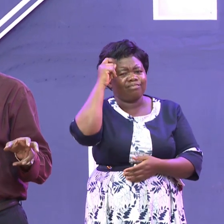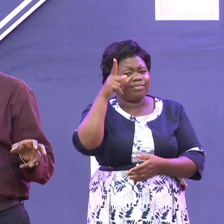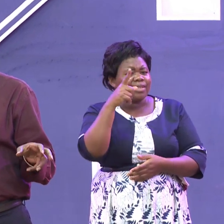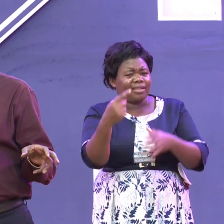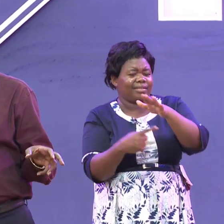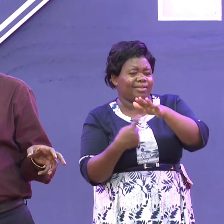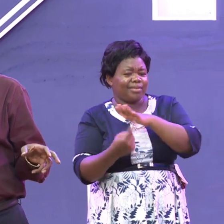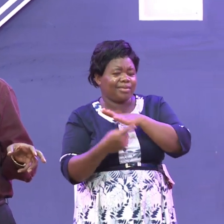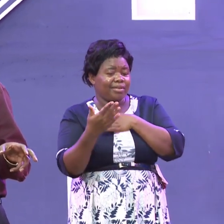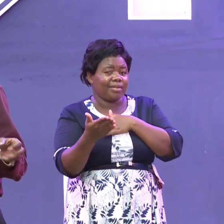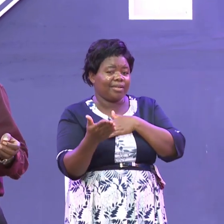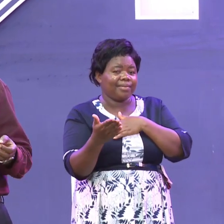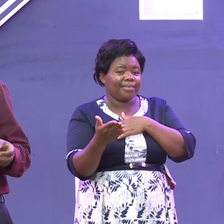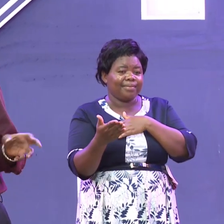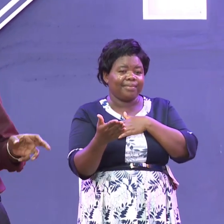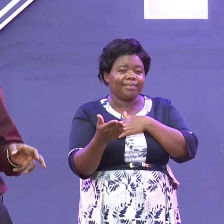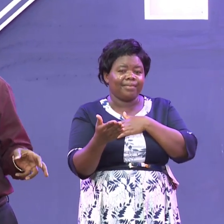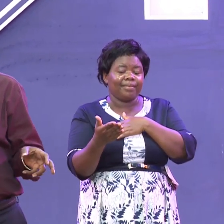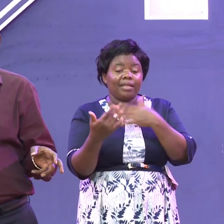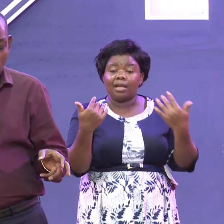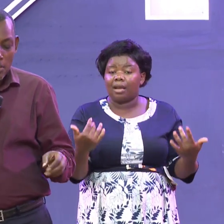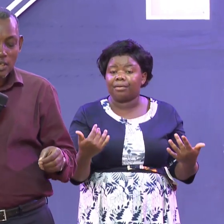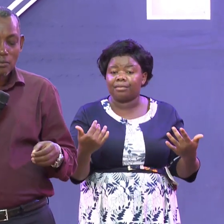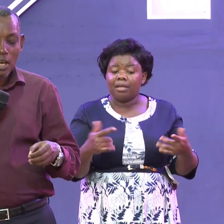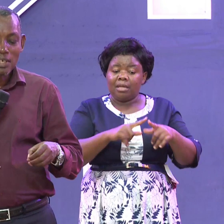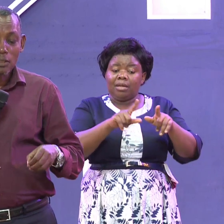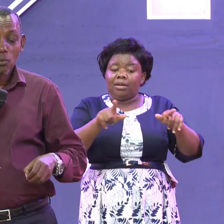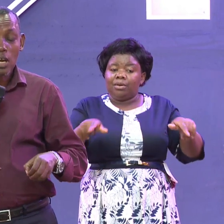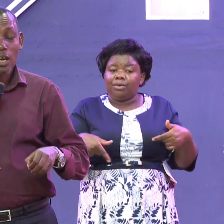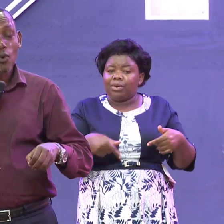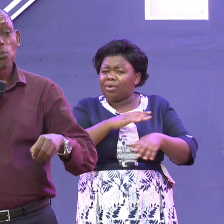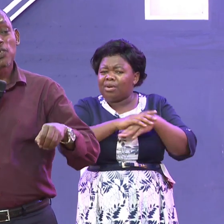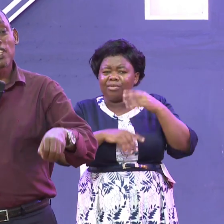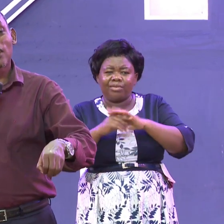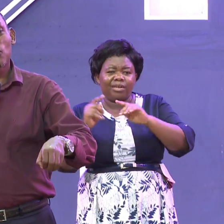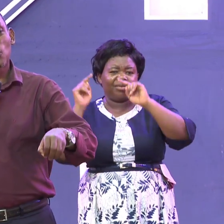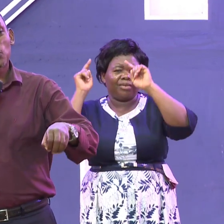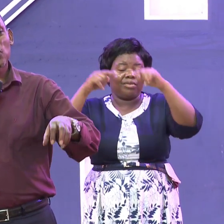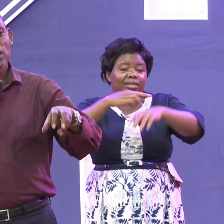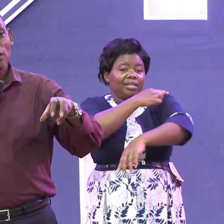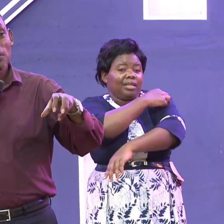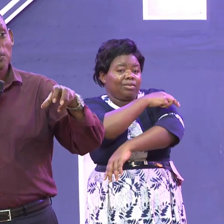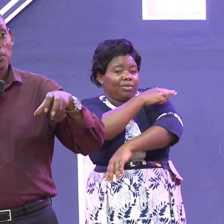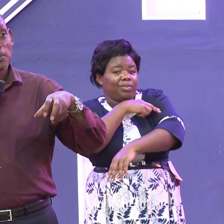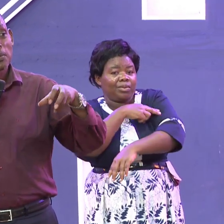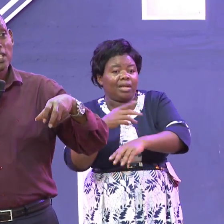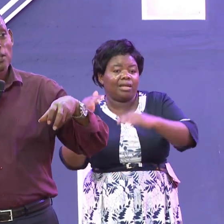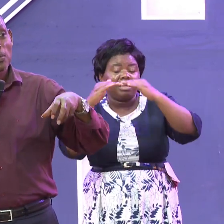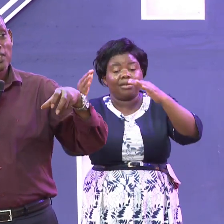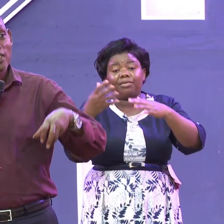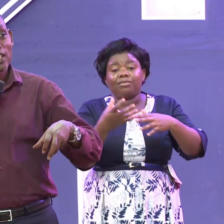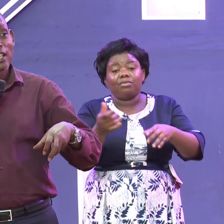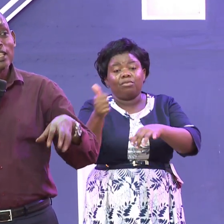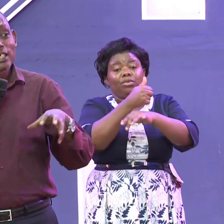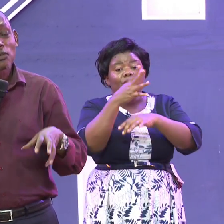otegere mbeleri ya. Can you imagine that situation? Fabata abata tukangako museri ryo